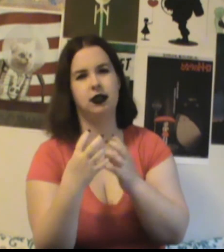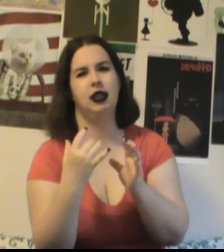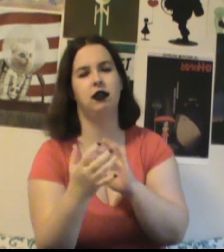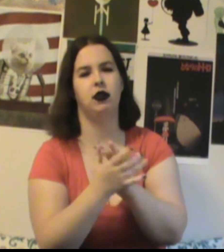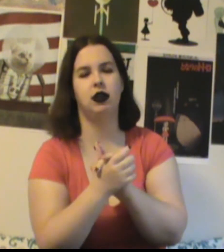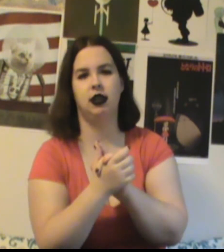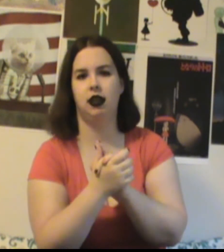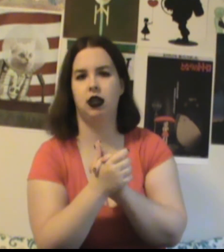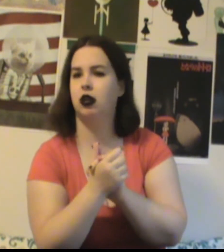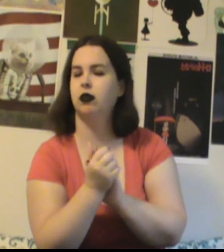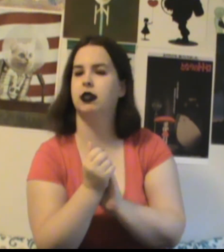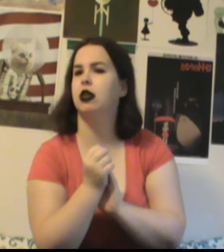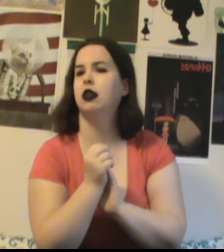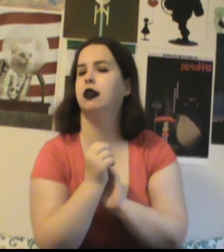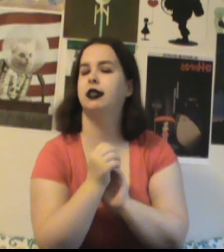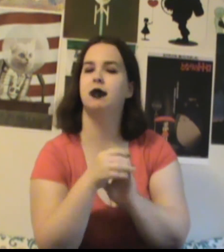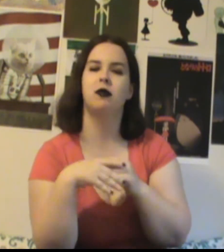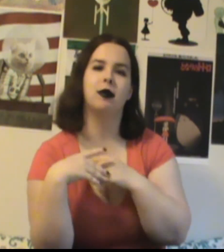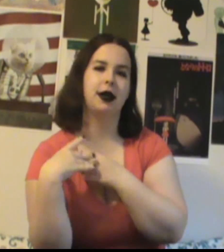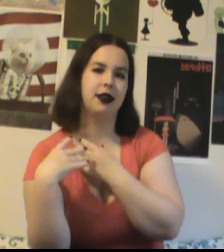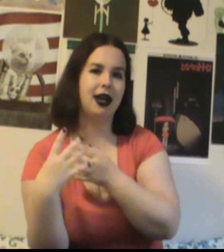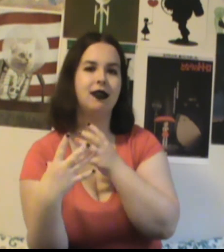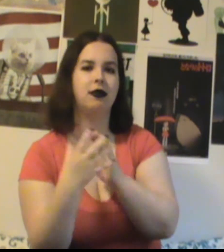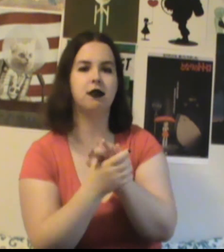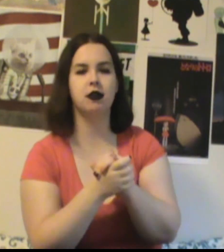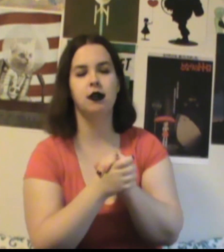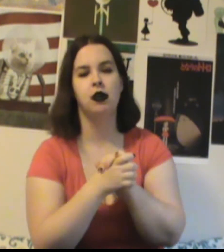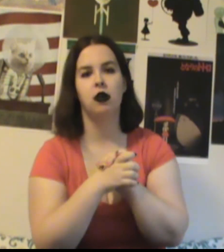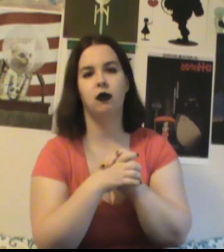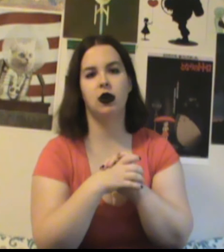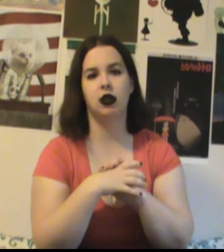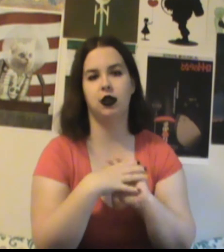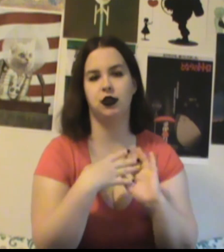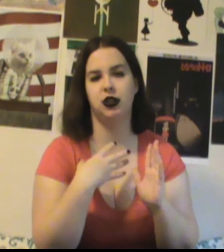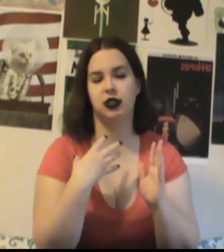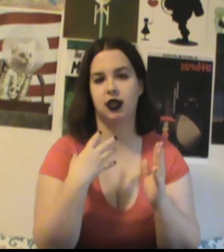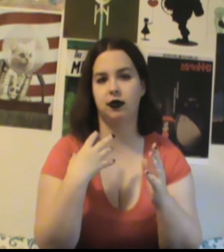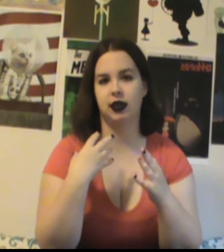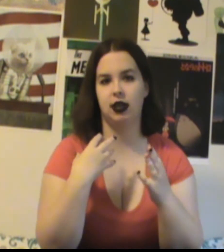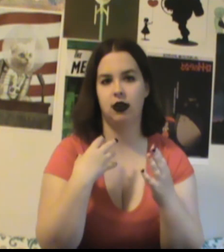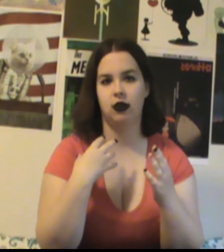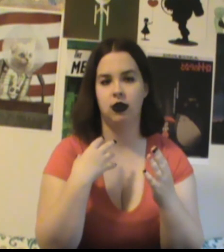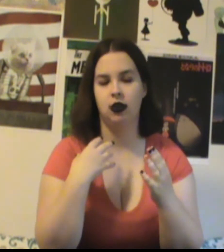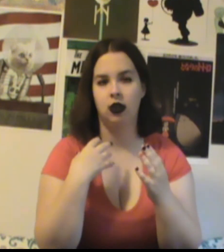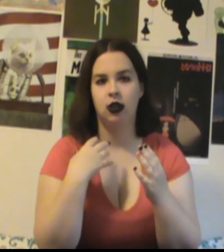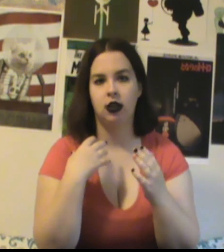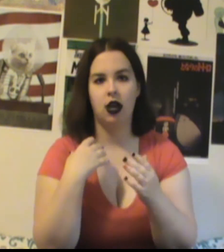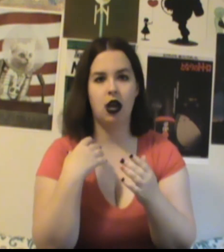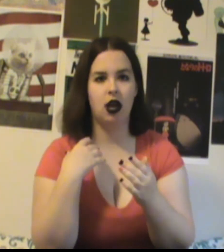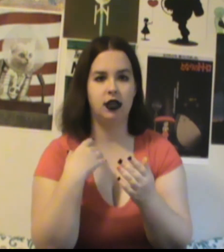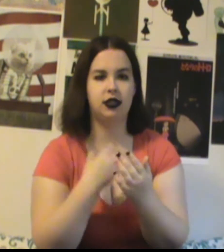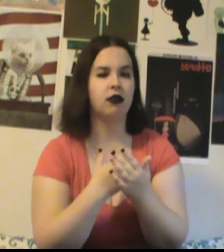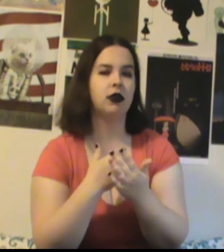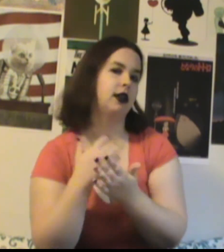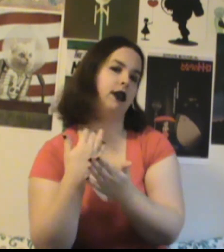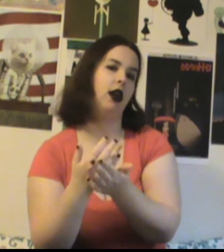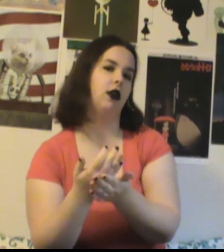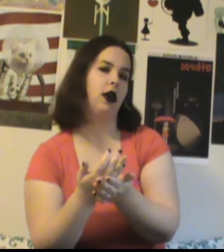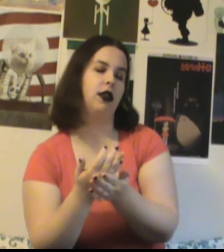interesting, and I'm very curious to see more about that in the future, where she discovered that several, if not all,